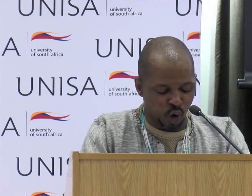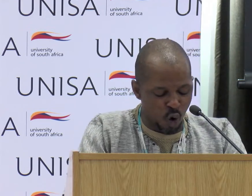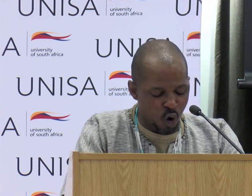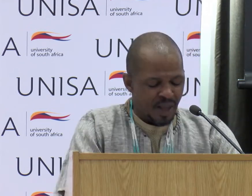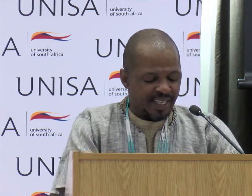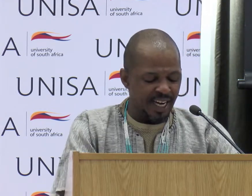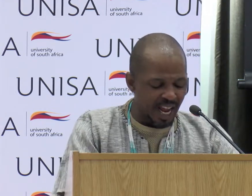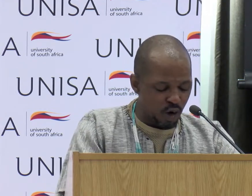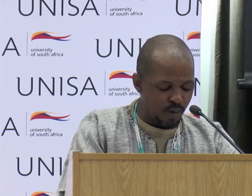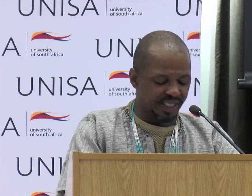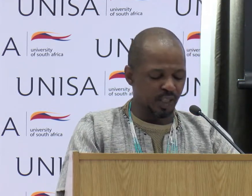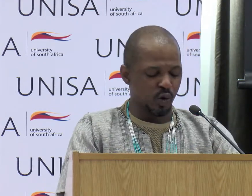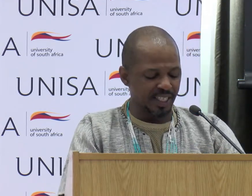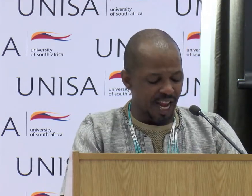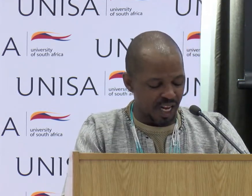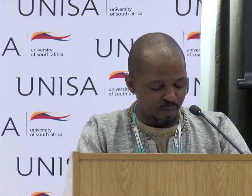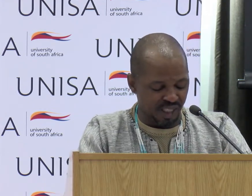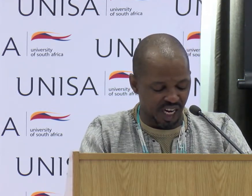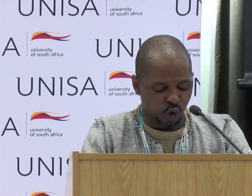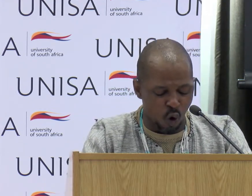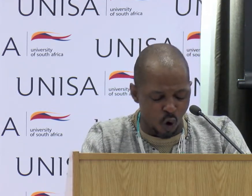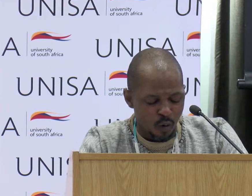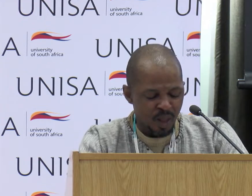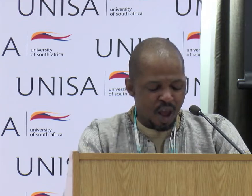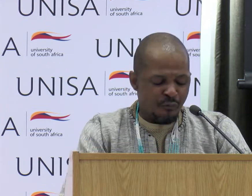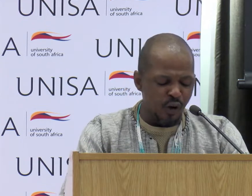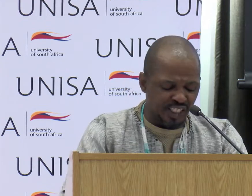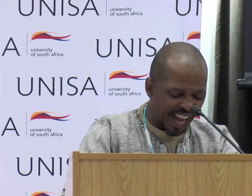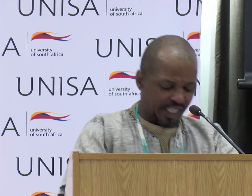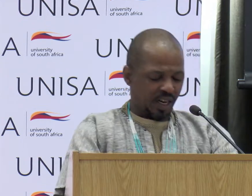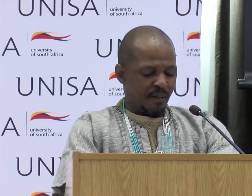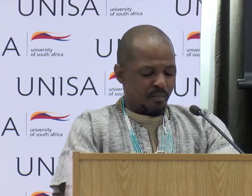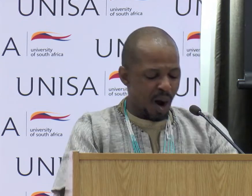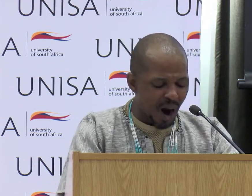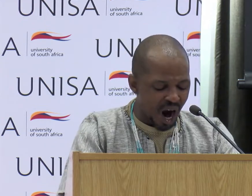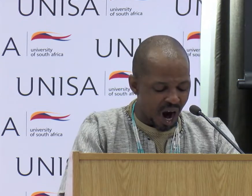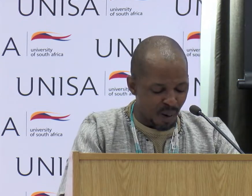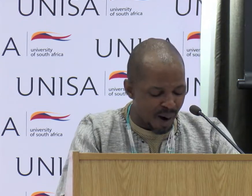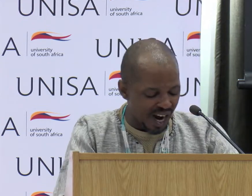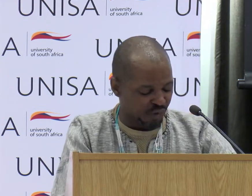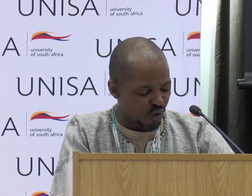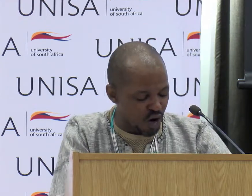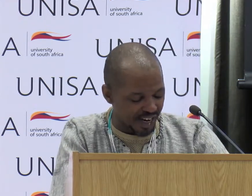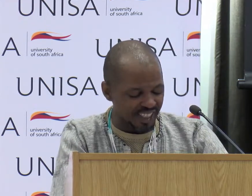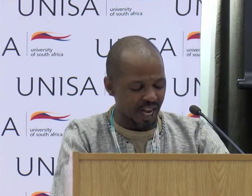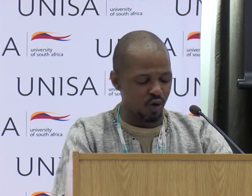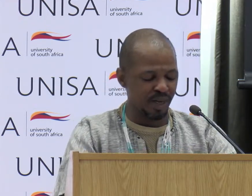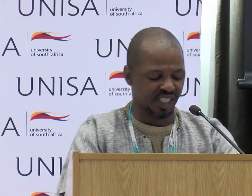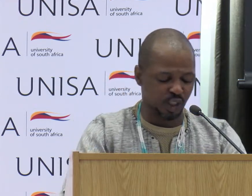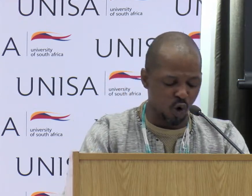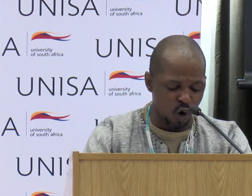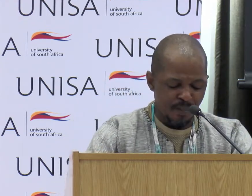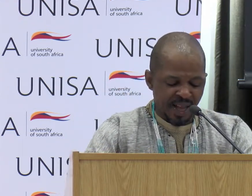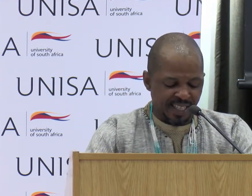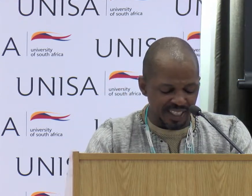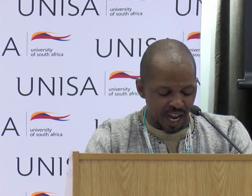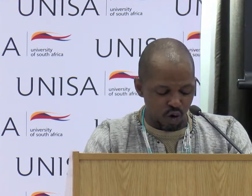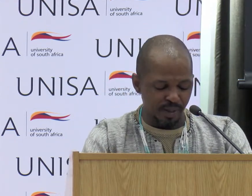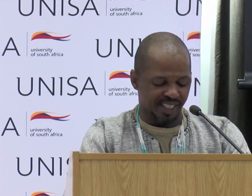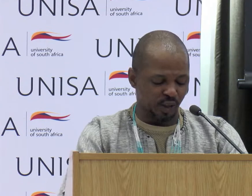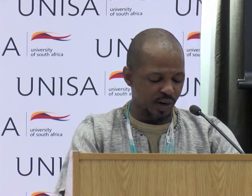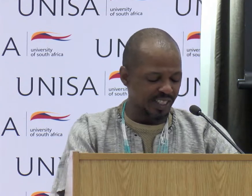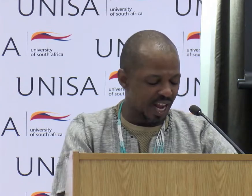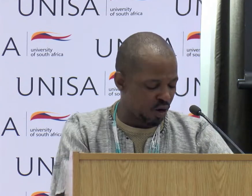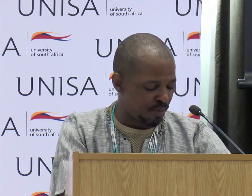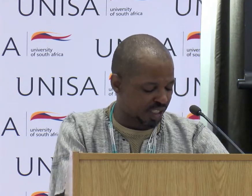yeelwimi zethu, ngenxa yeelwimi zethu, ngenxa yeelwimi zethu. Futhi mabamba bangasifuniyo ngenxa yeelwimi zethu, ngenxa